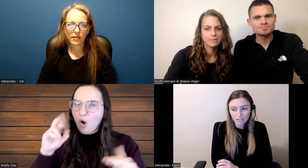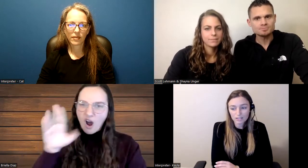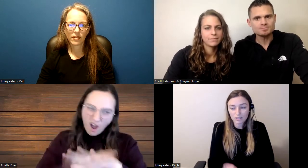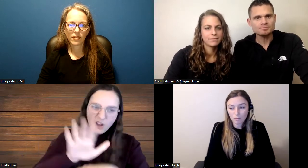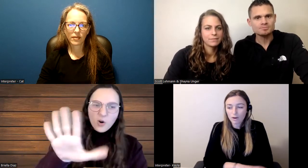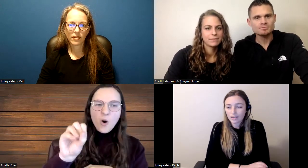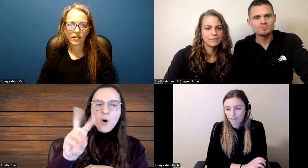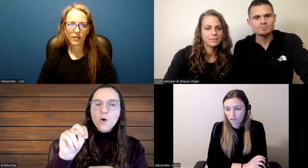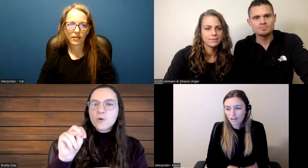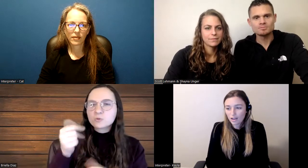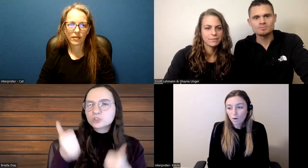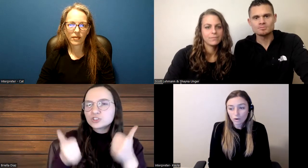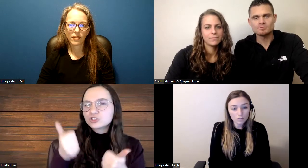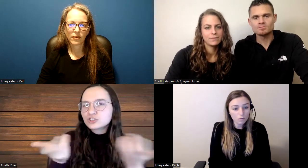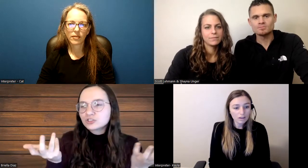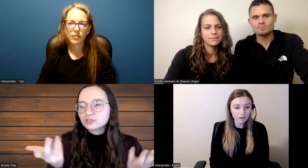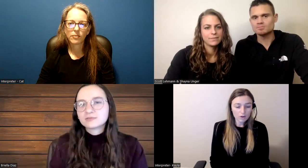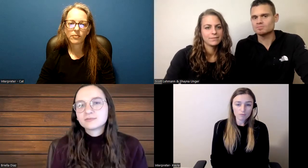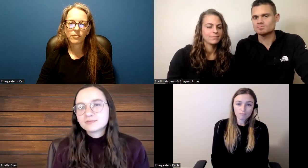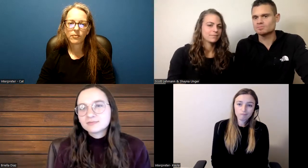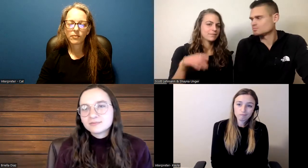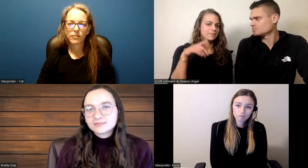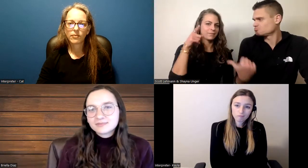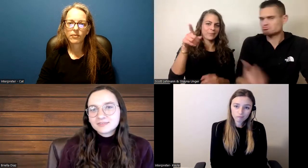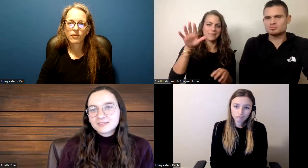Sherpa support, etc., or totally on your own?